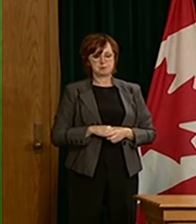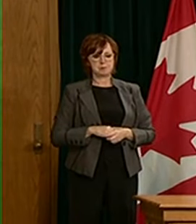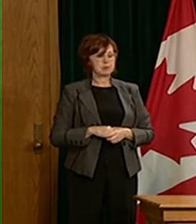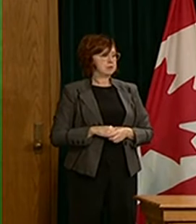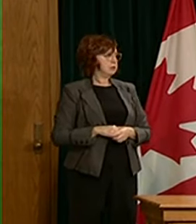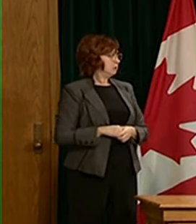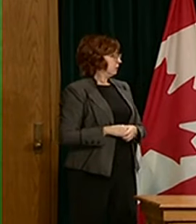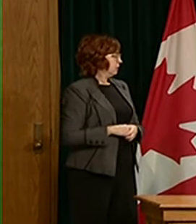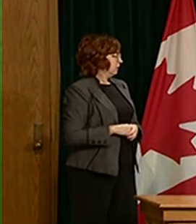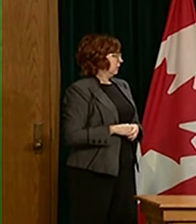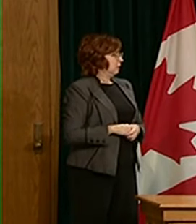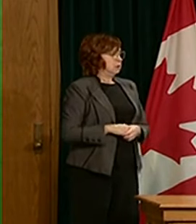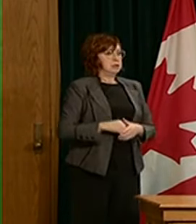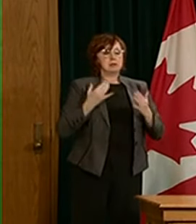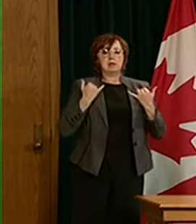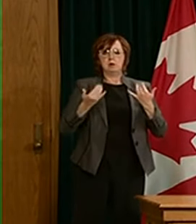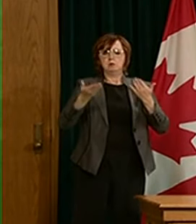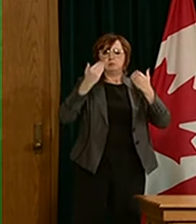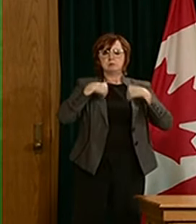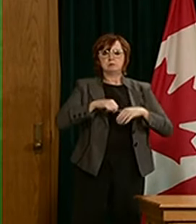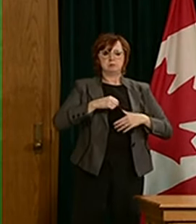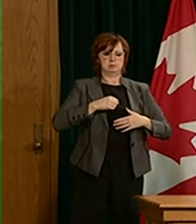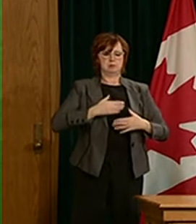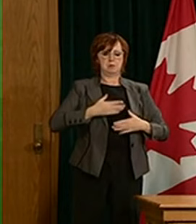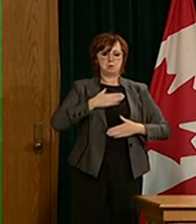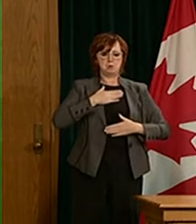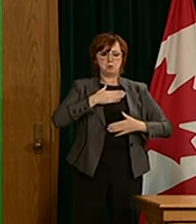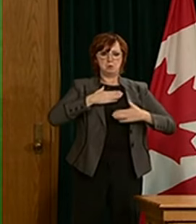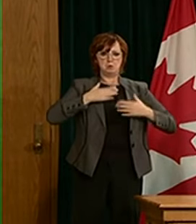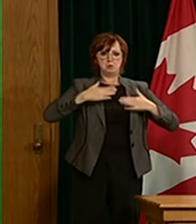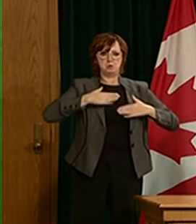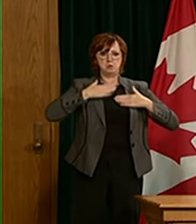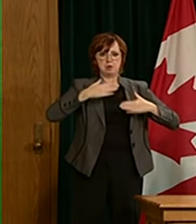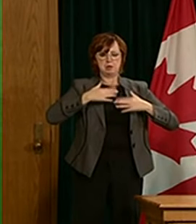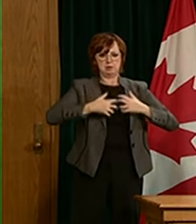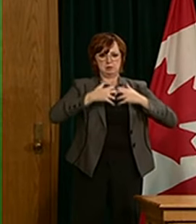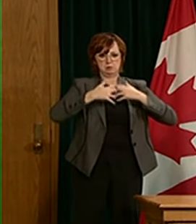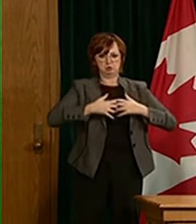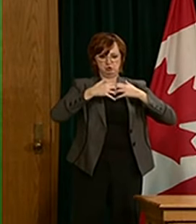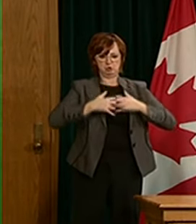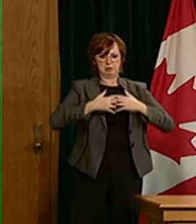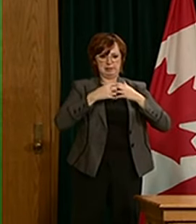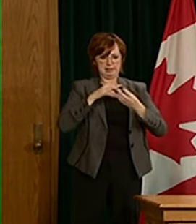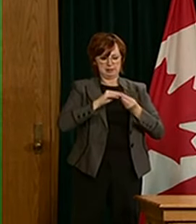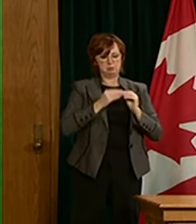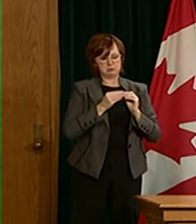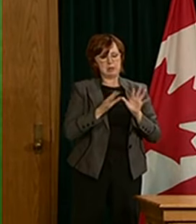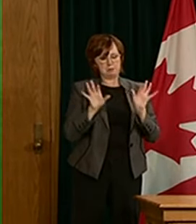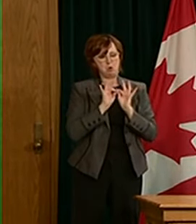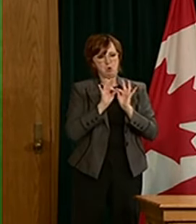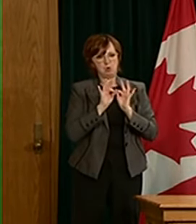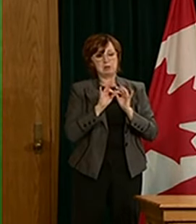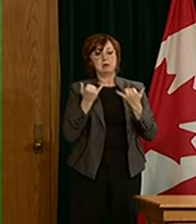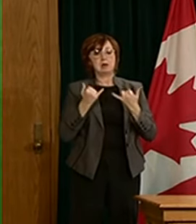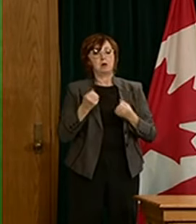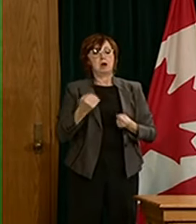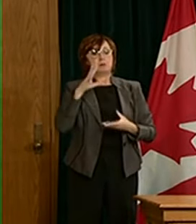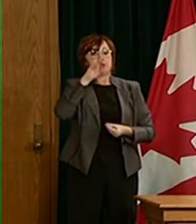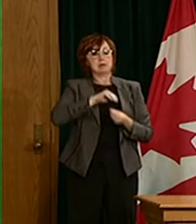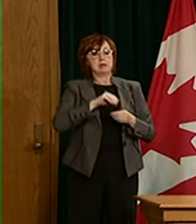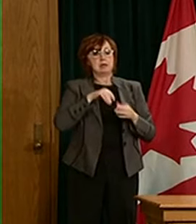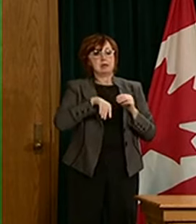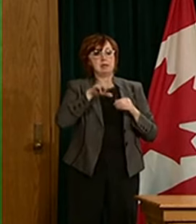Ventilator capacity is of utmost importance, and you can see that from other jurisdictions. We currently have 450 ventilators